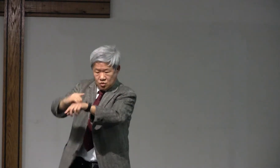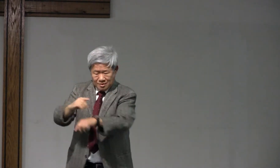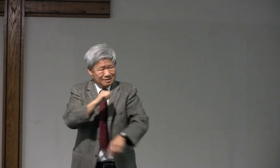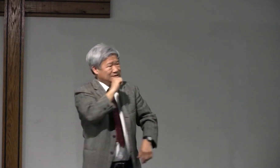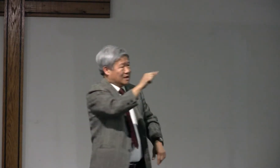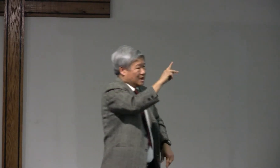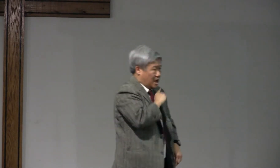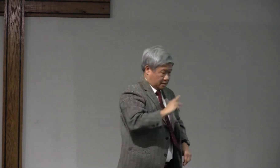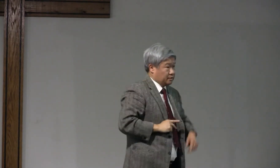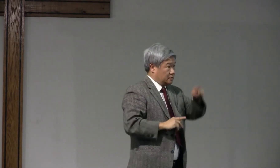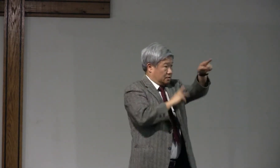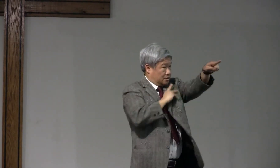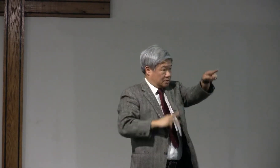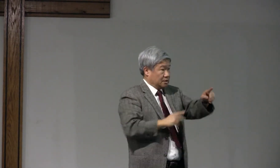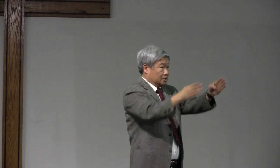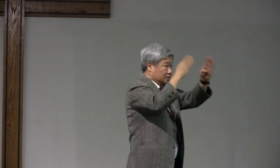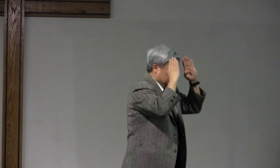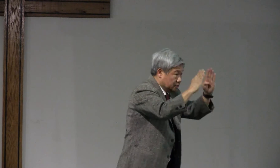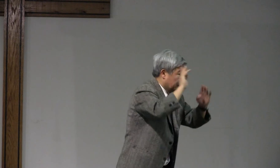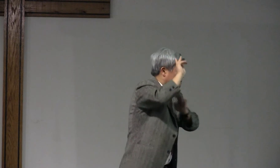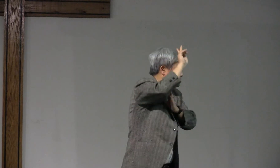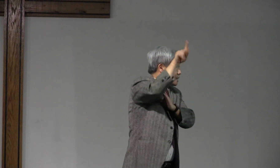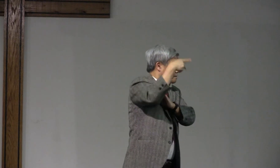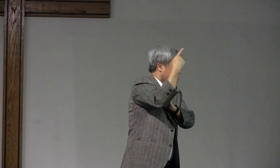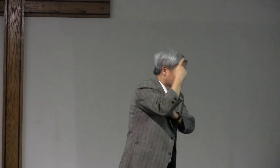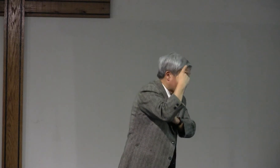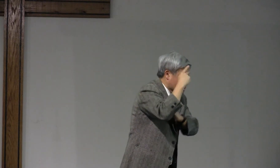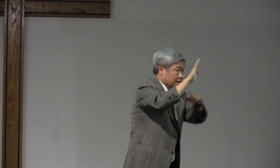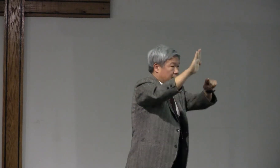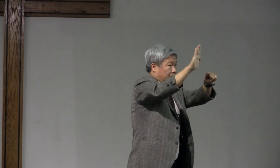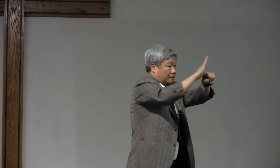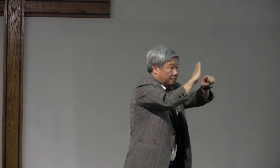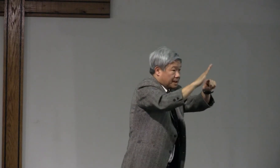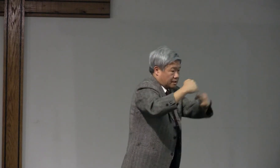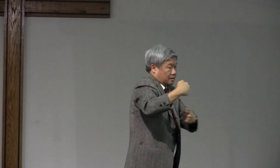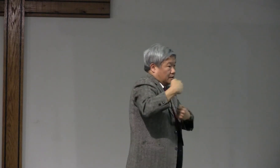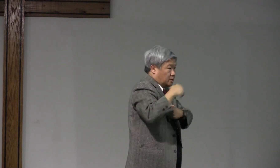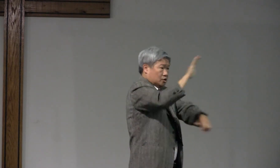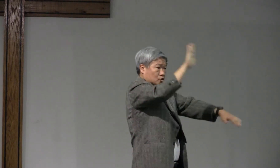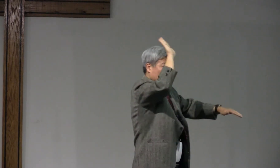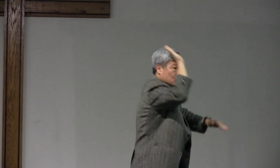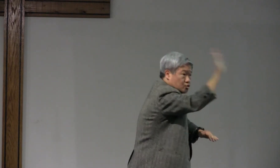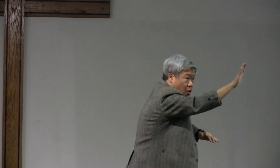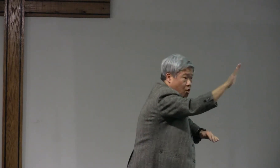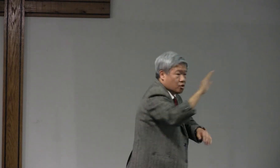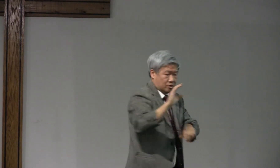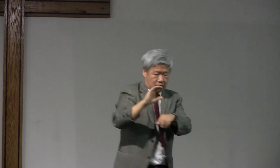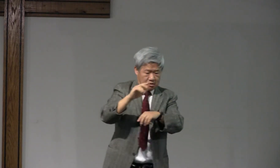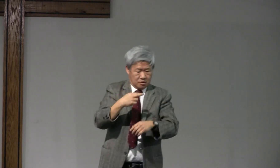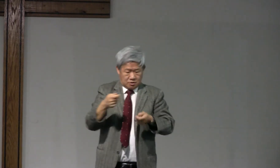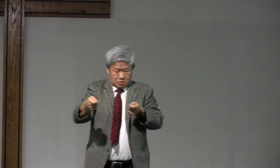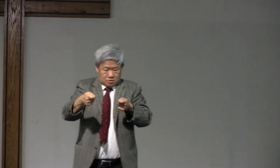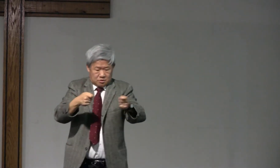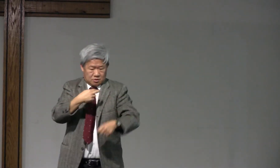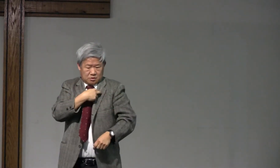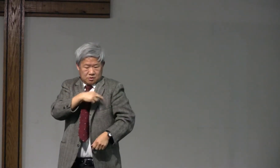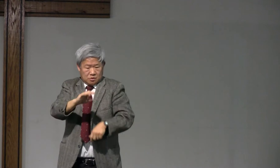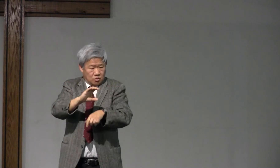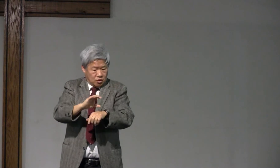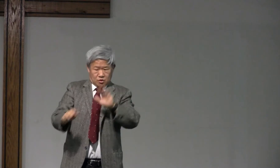Only the Israelite priests had that duty. As king, your business is to focus on politics and running